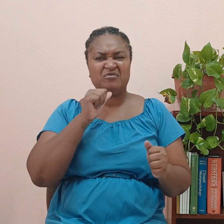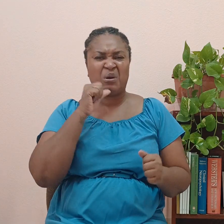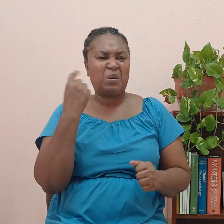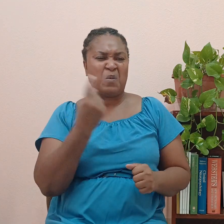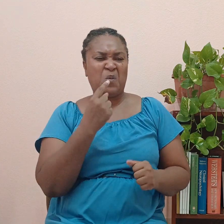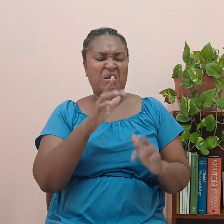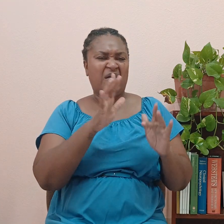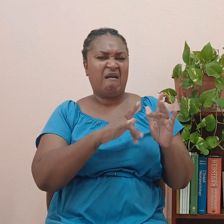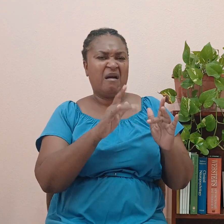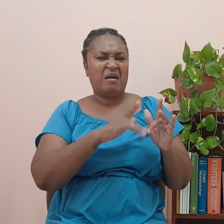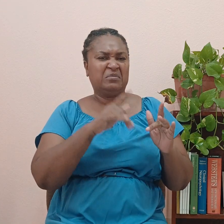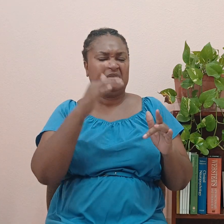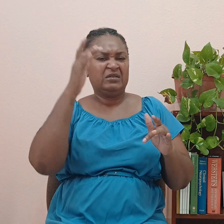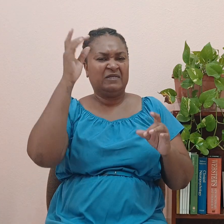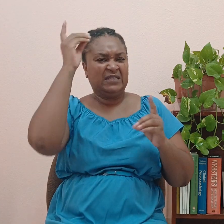or infirmity.